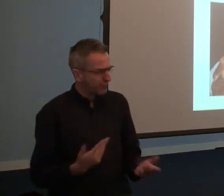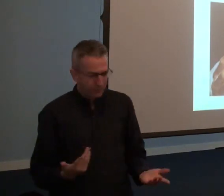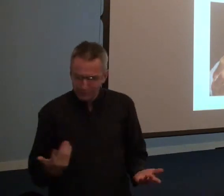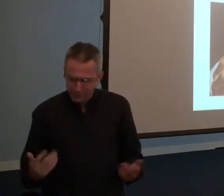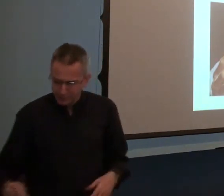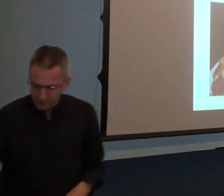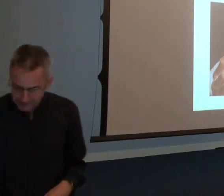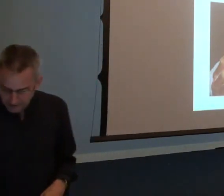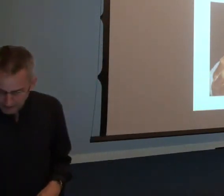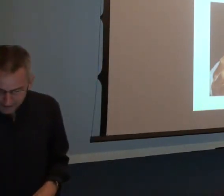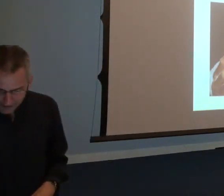The things these people do, honestly.